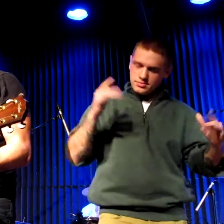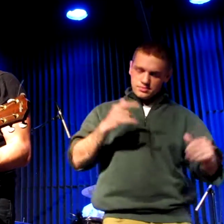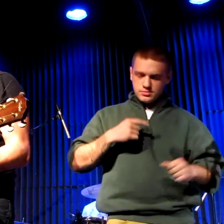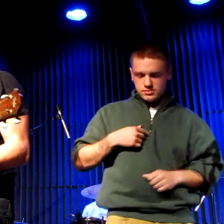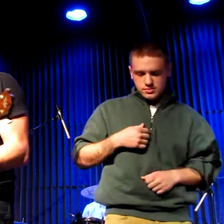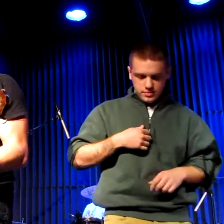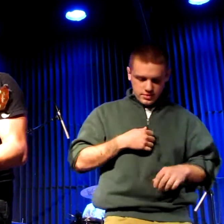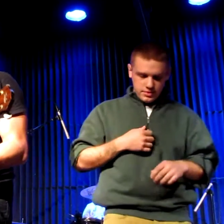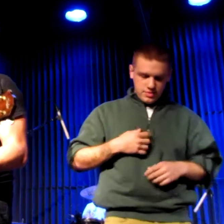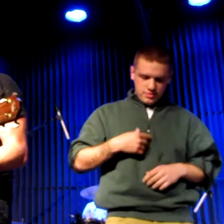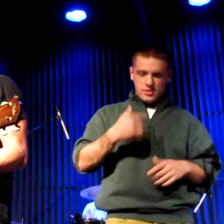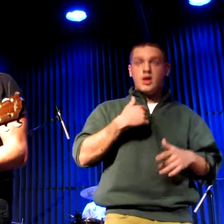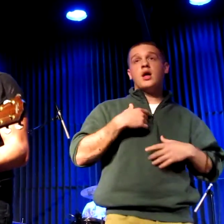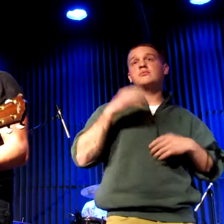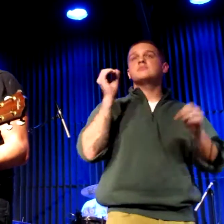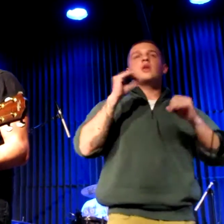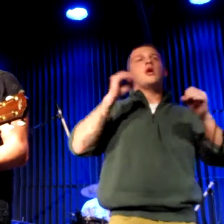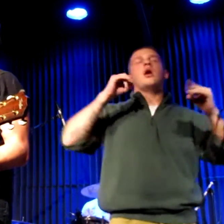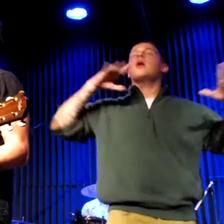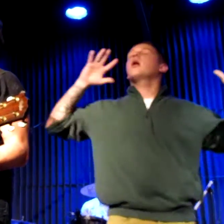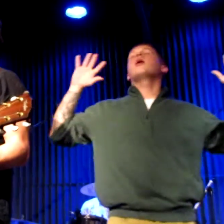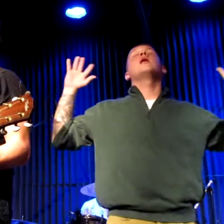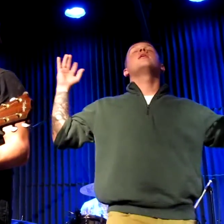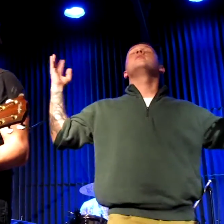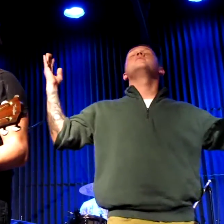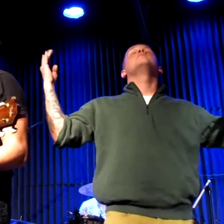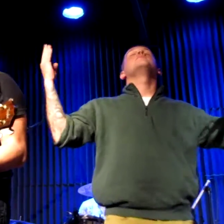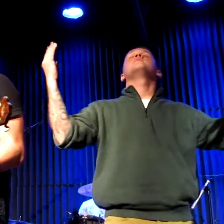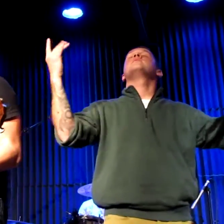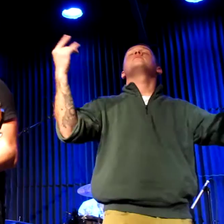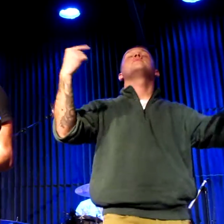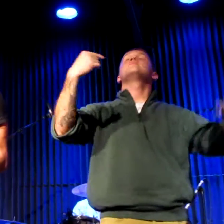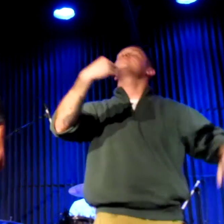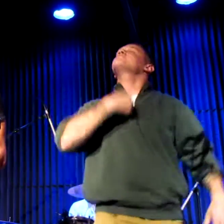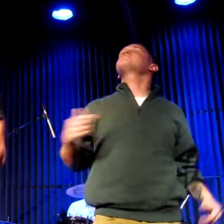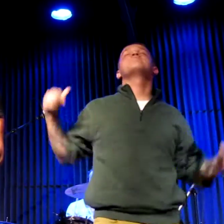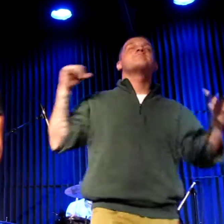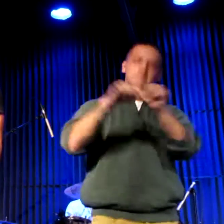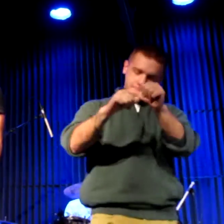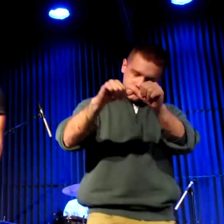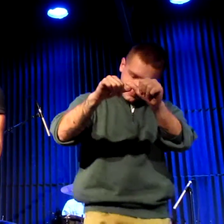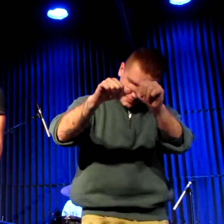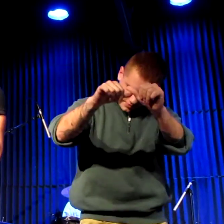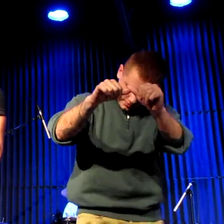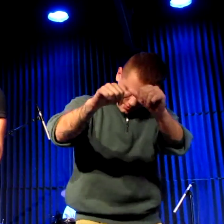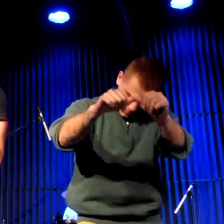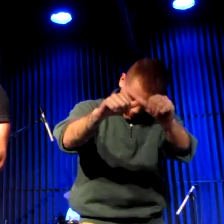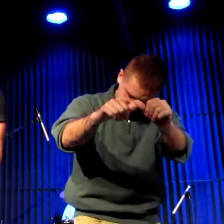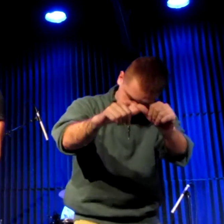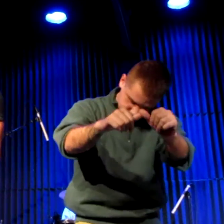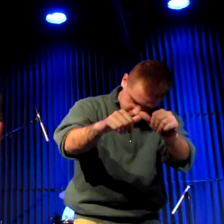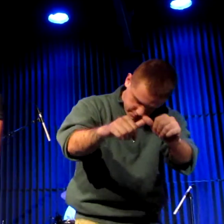I'm gone is that I'm nothing without it. One more heart to keep it on.